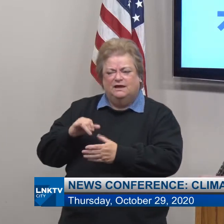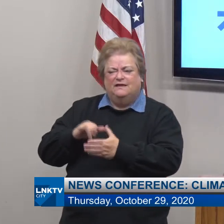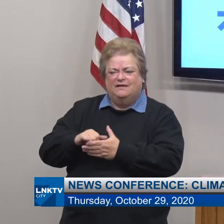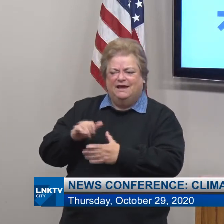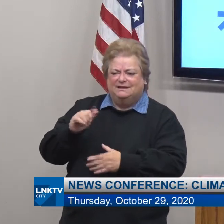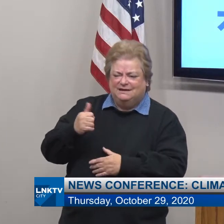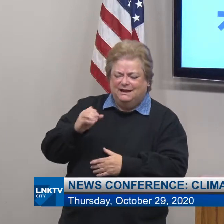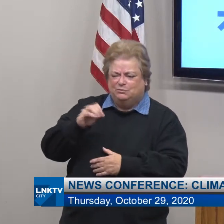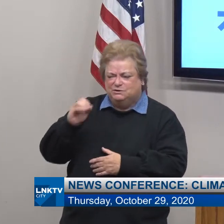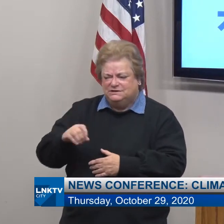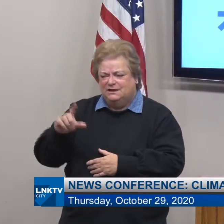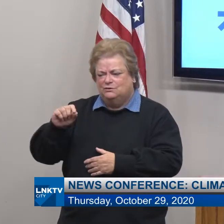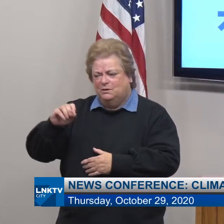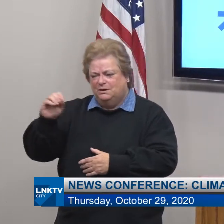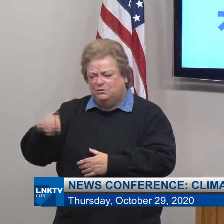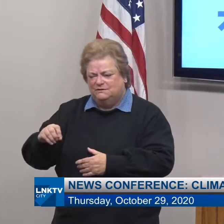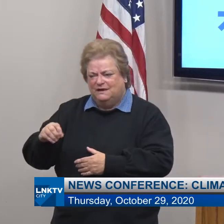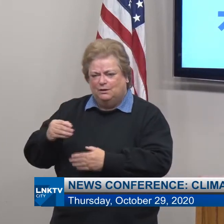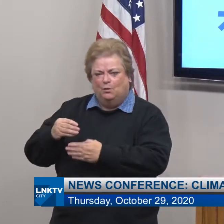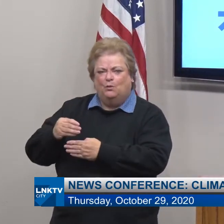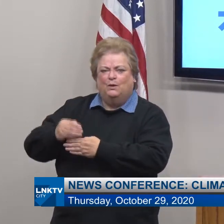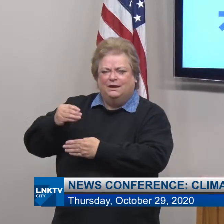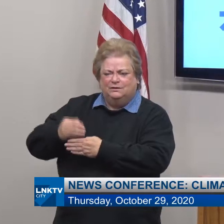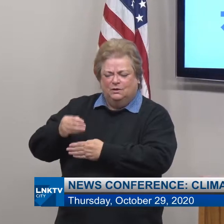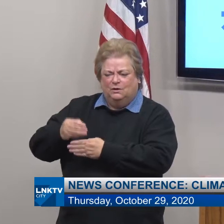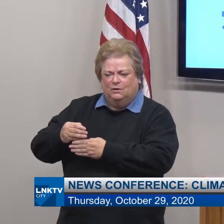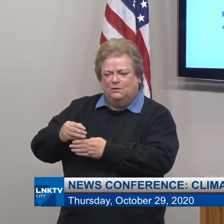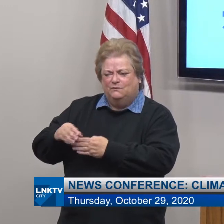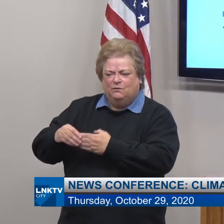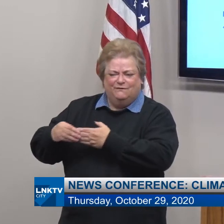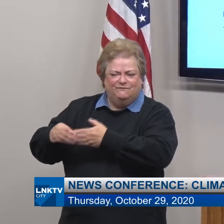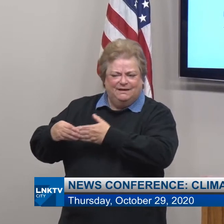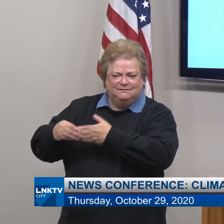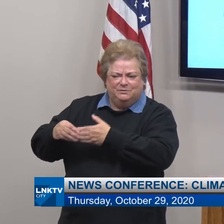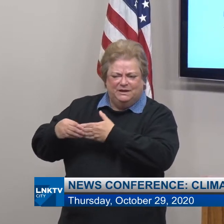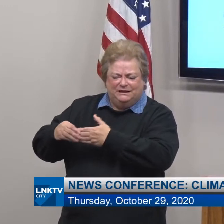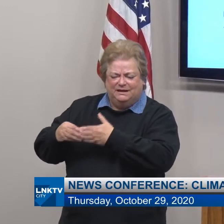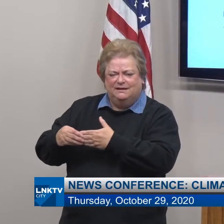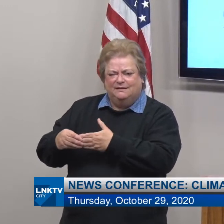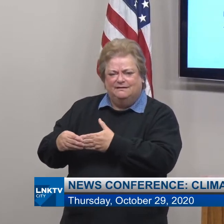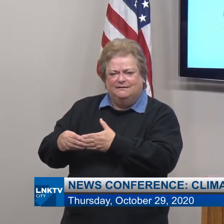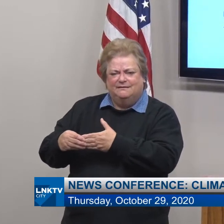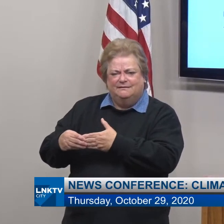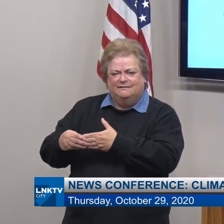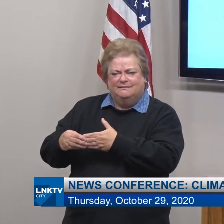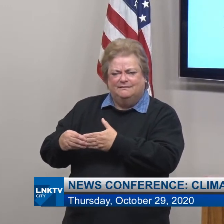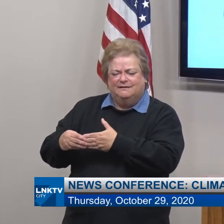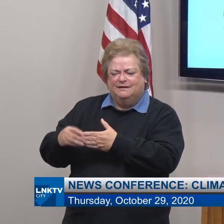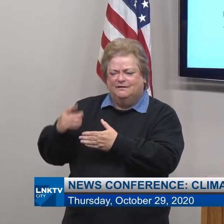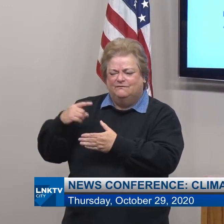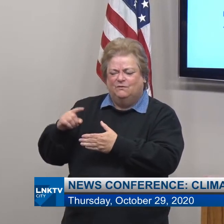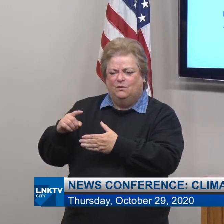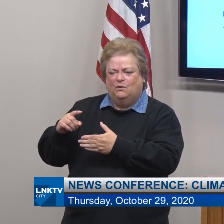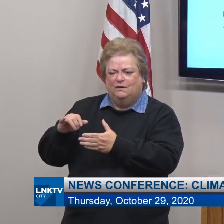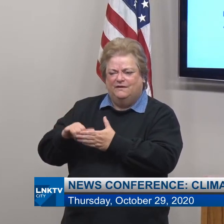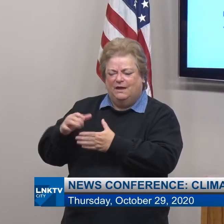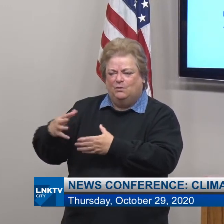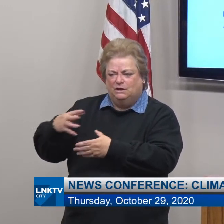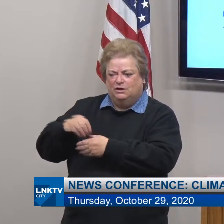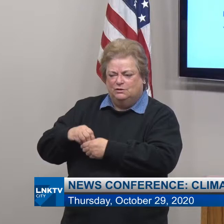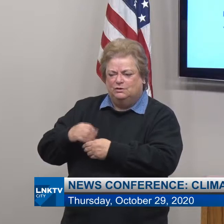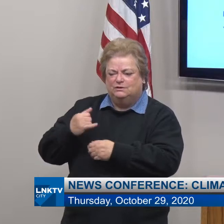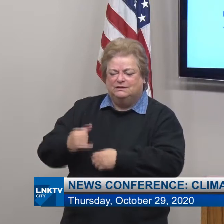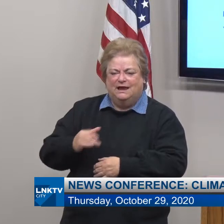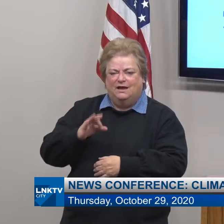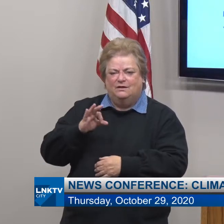20% window of wiggle room, just as a zero waste goal includes actually